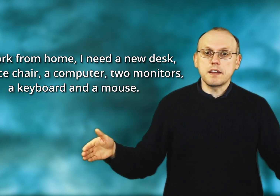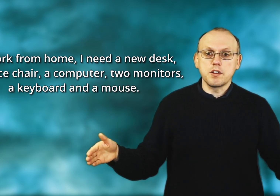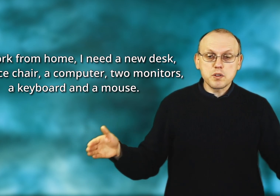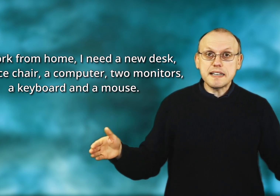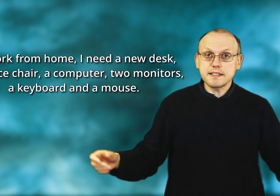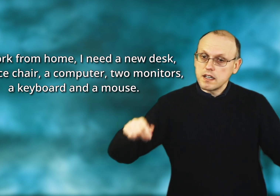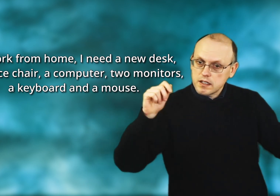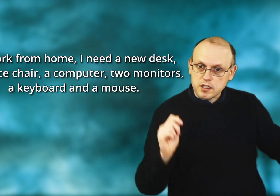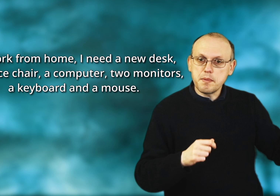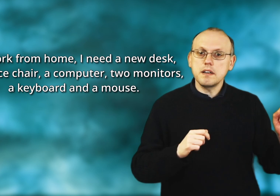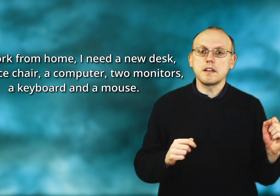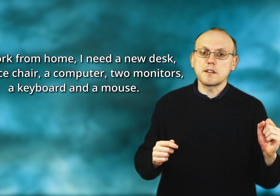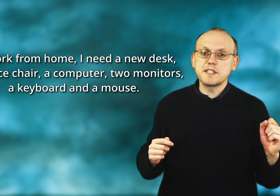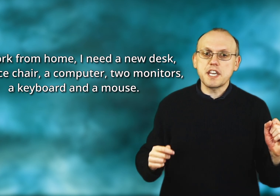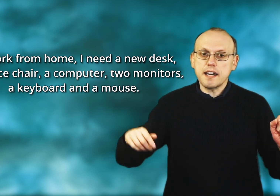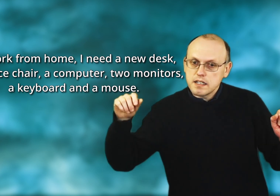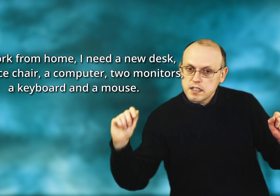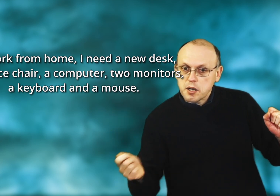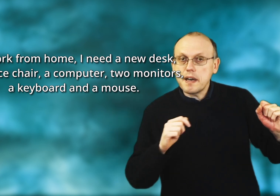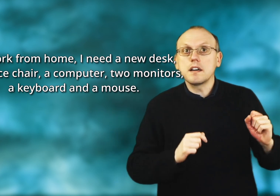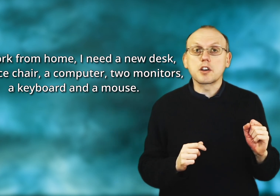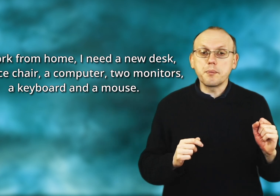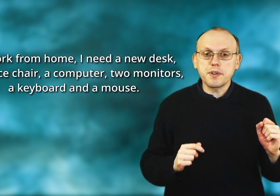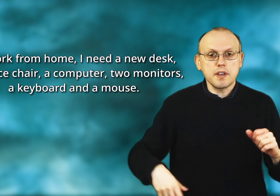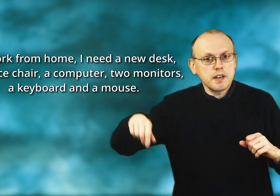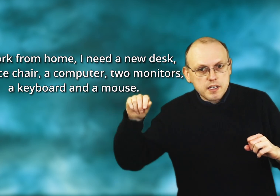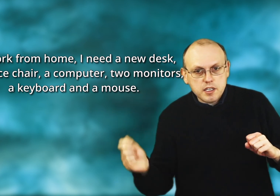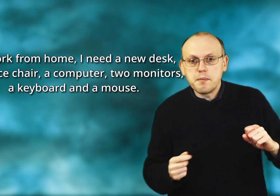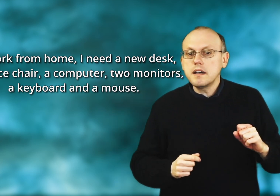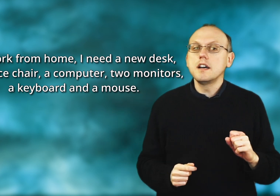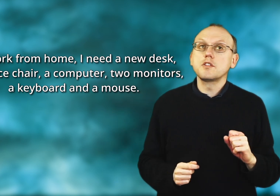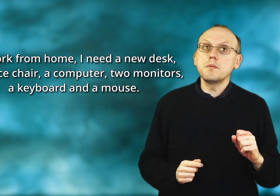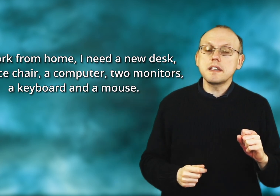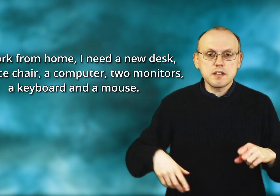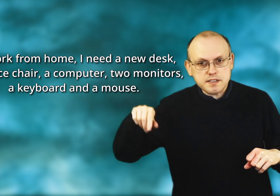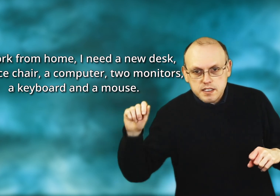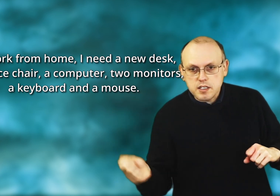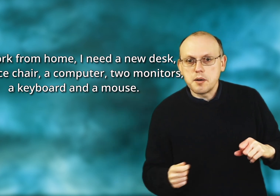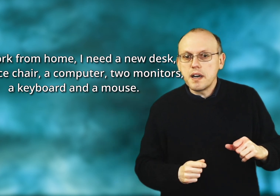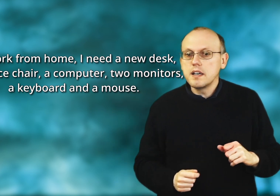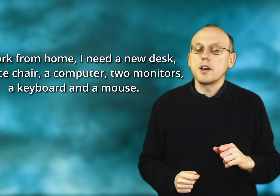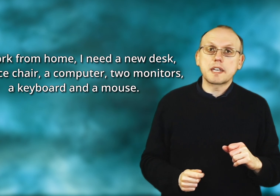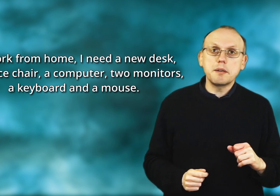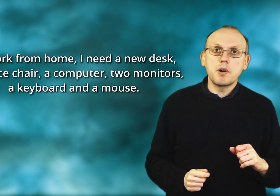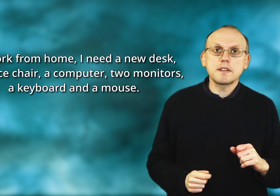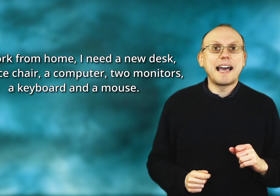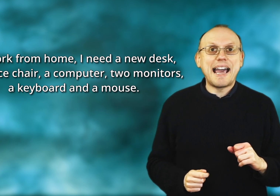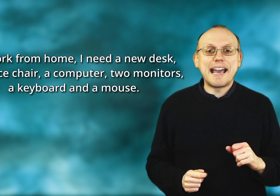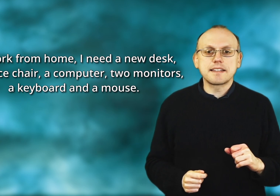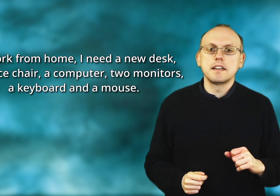new desk, comma, an office chair, comma, a computer, comma, 2 monitors, comma, a keyboard, and